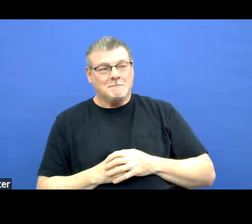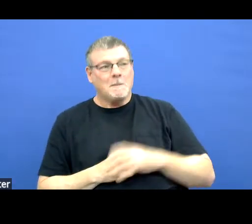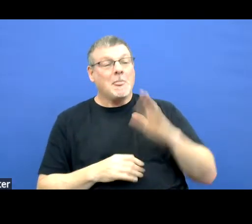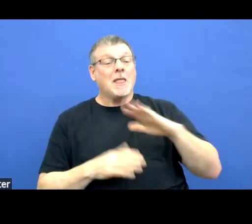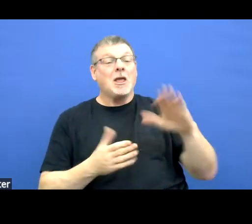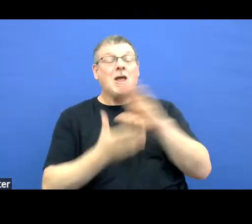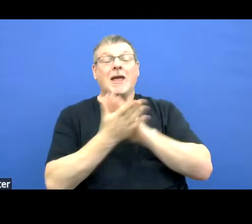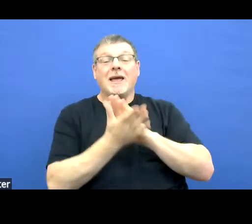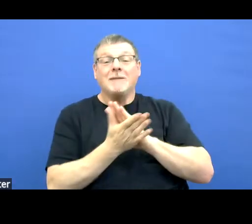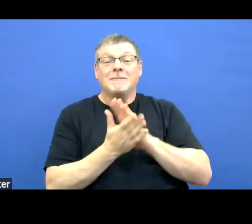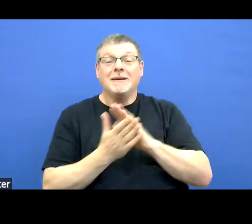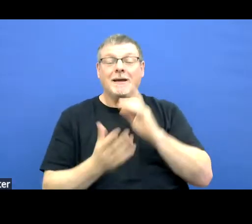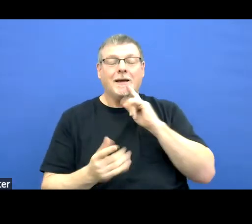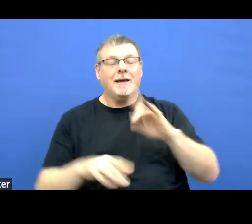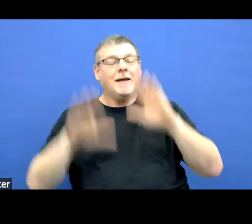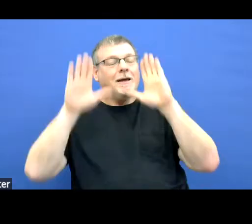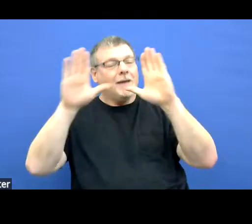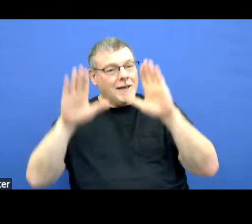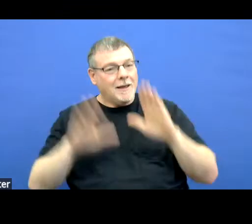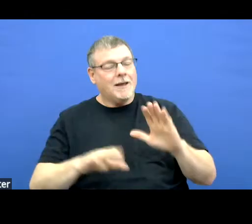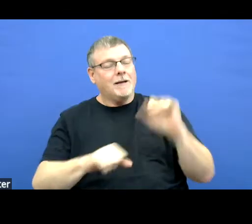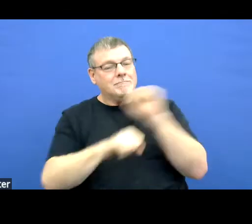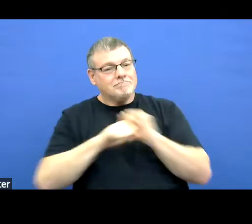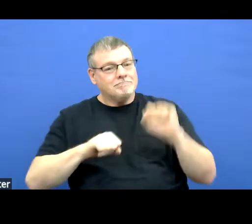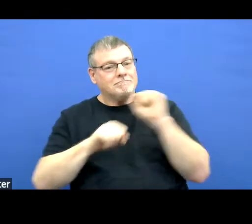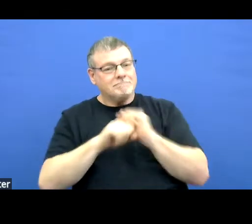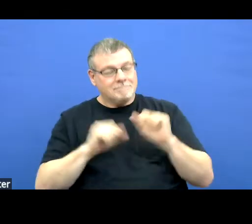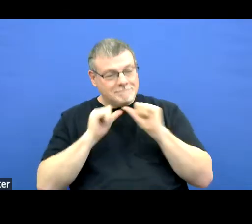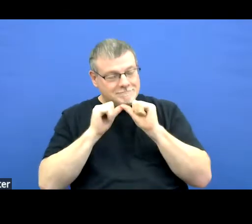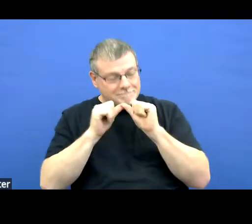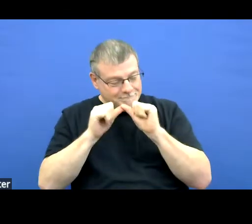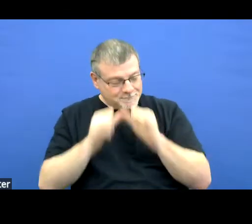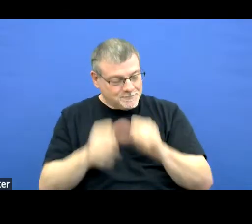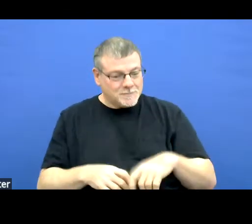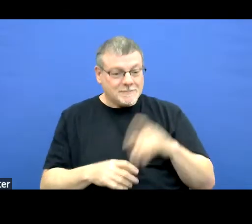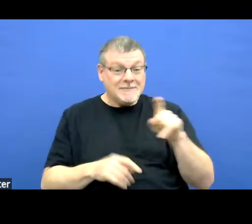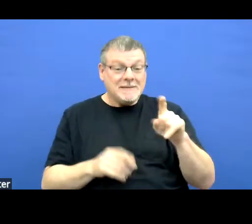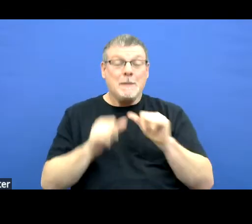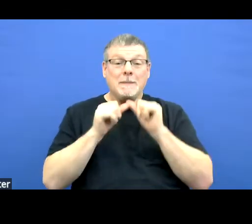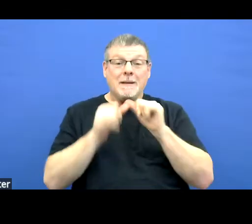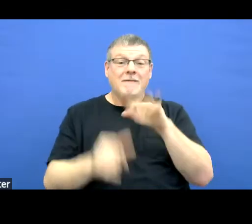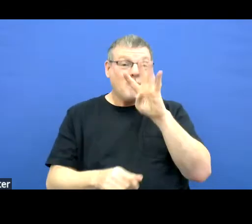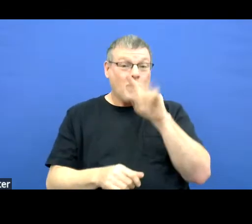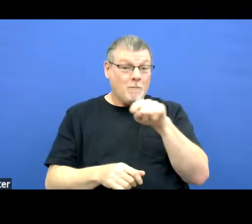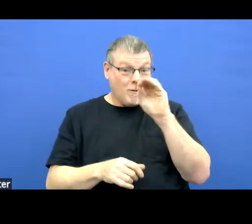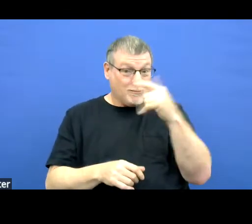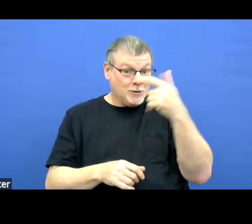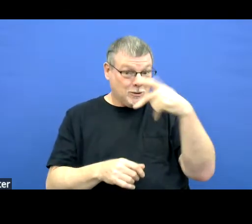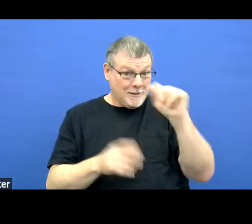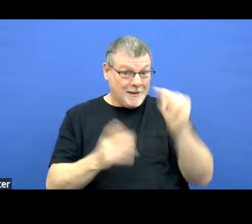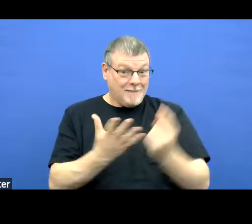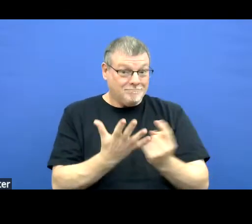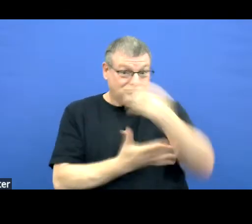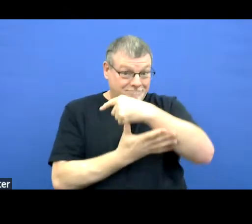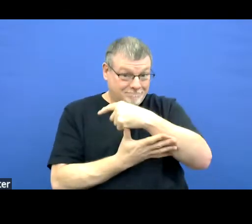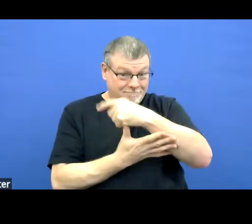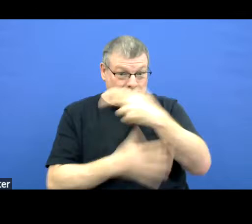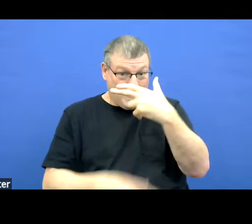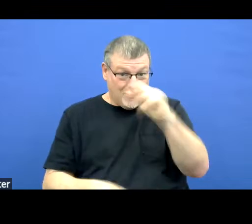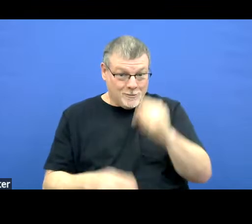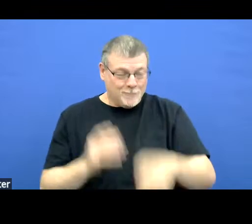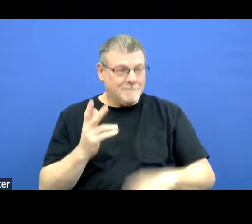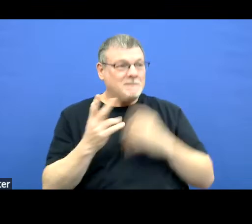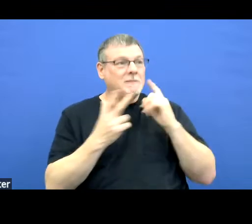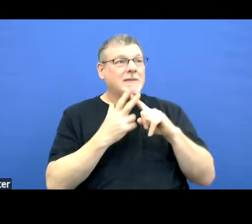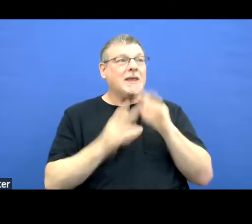record reflects exceptional rigor and consistency. She maintained a 4.0 GPA throughout high school. Samaria's